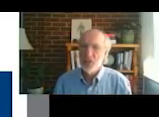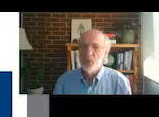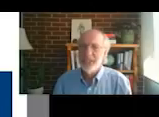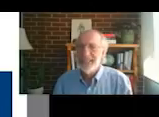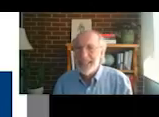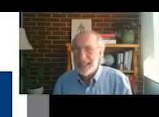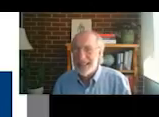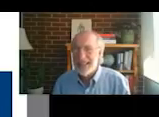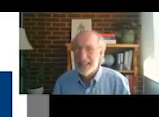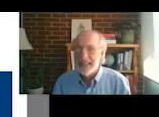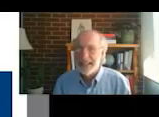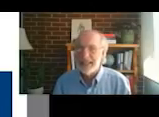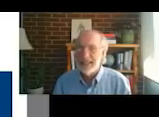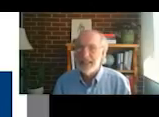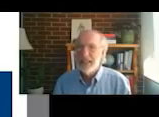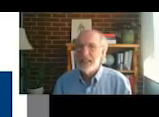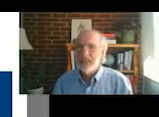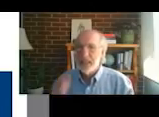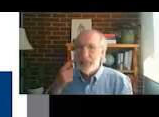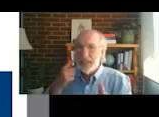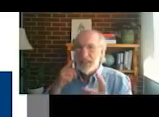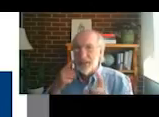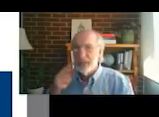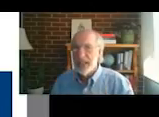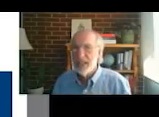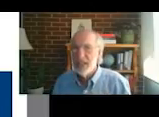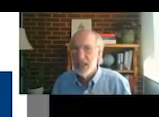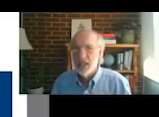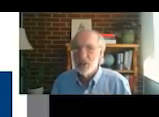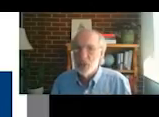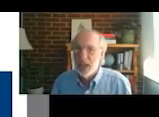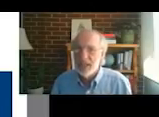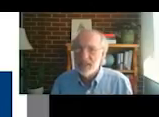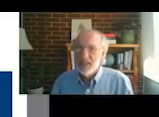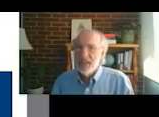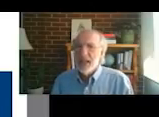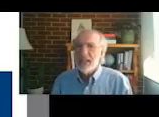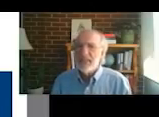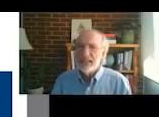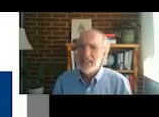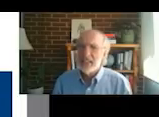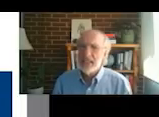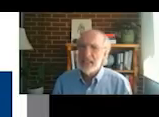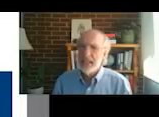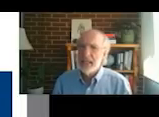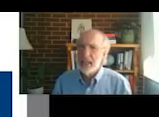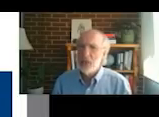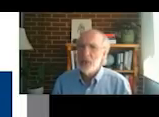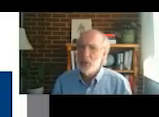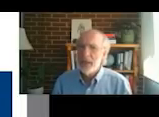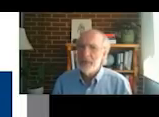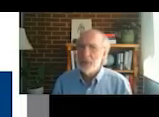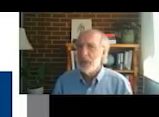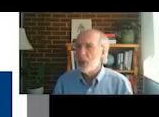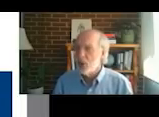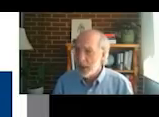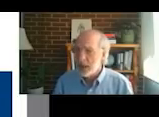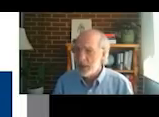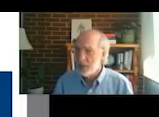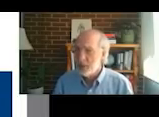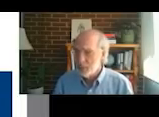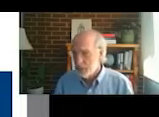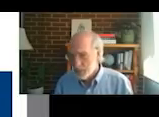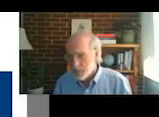the child wouldn't get the candy until they basically have manded twice. That's a good way of doing a